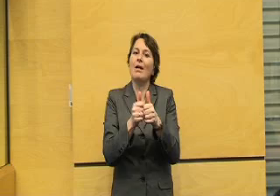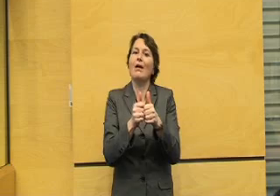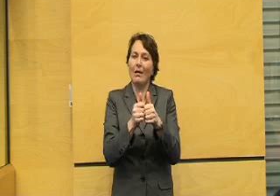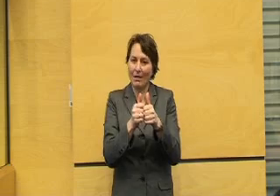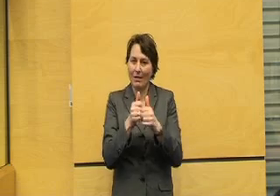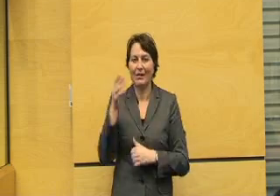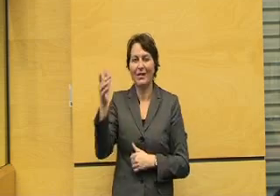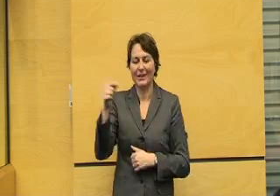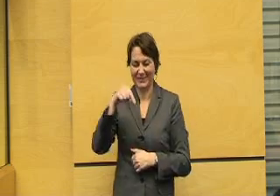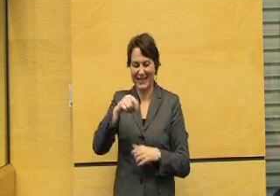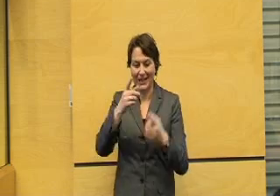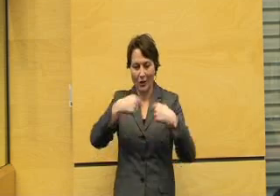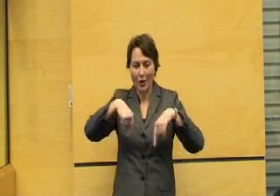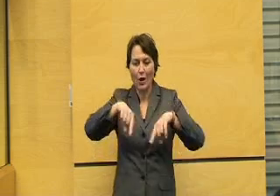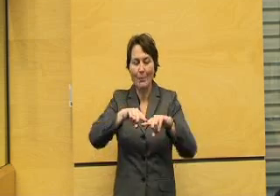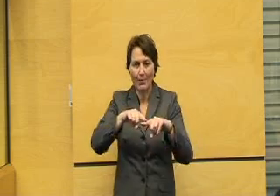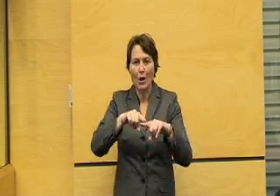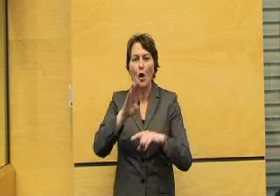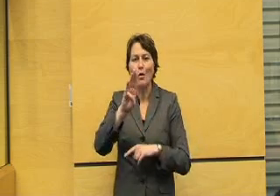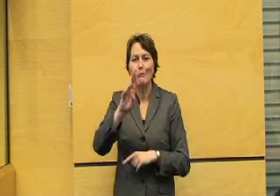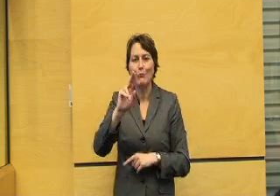Mr. Muntian Bunton.